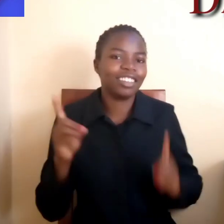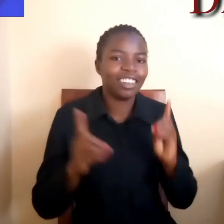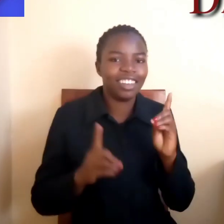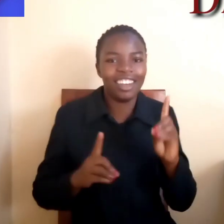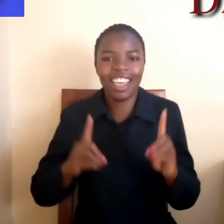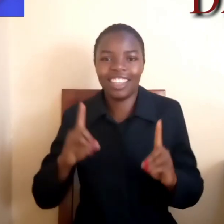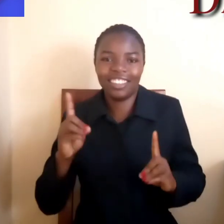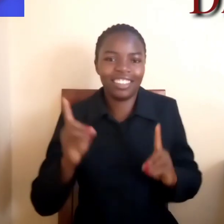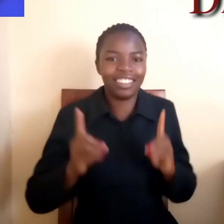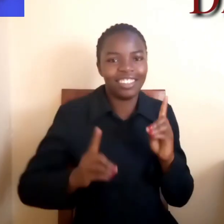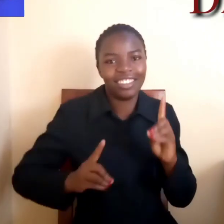dance,